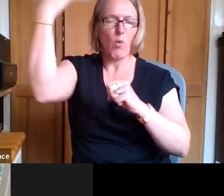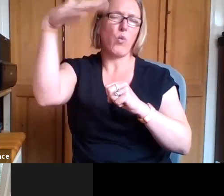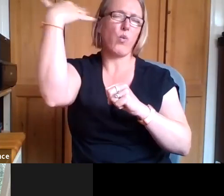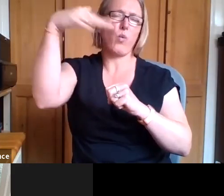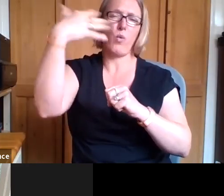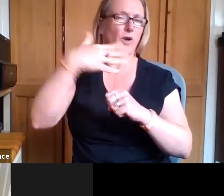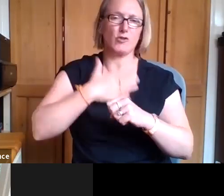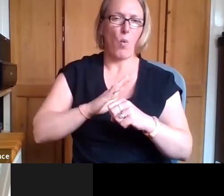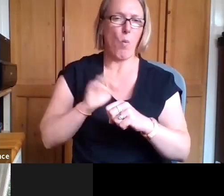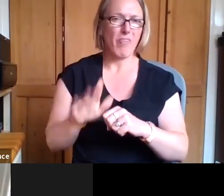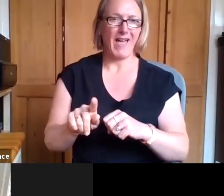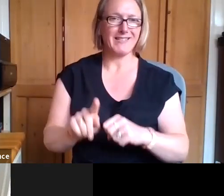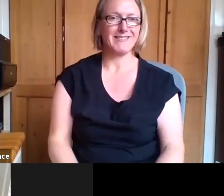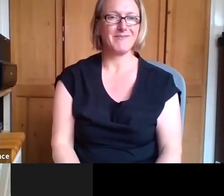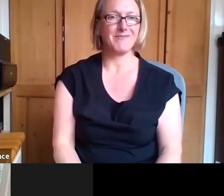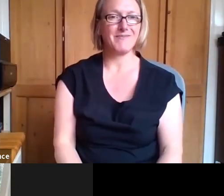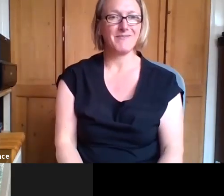It is one.